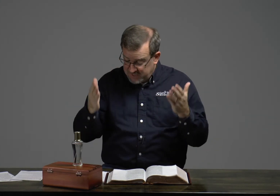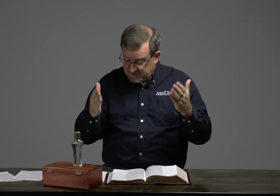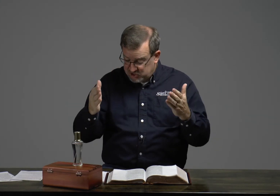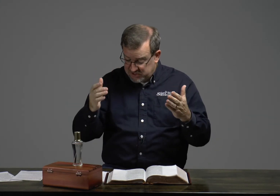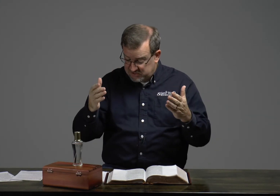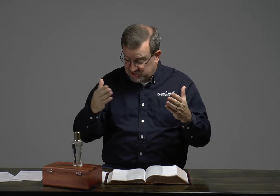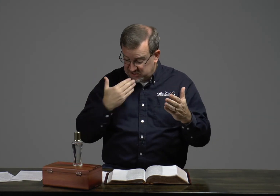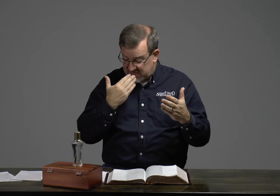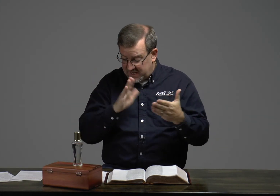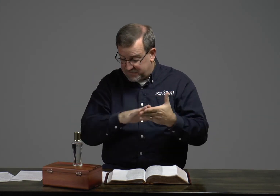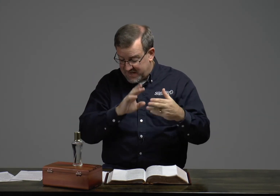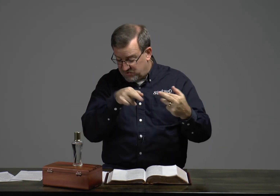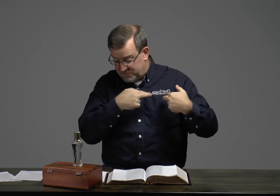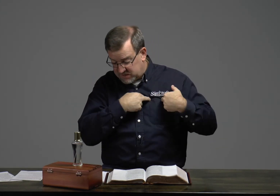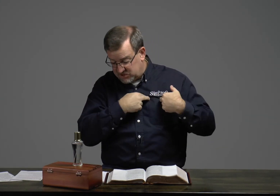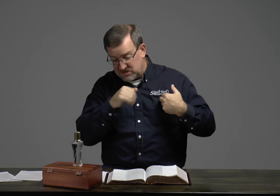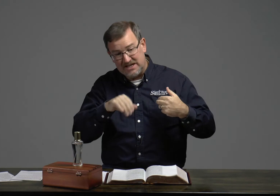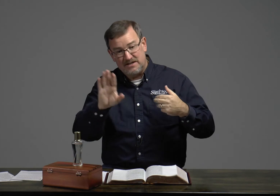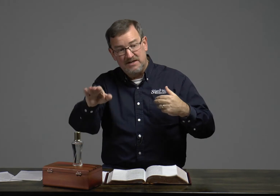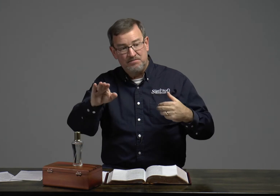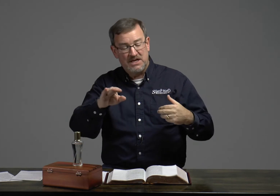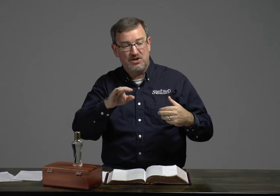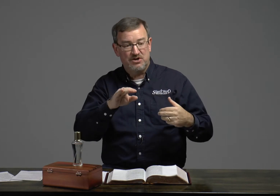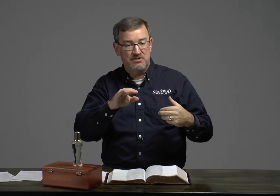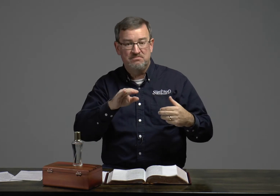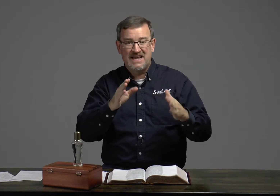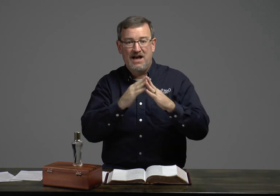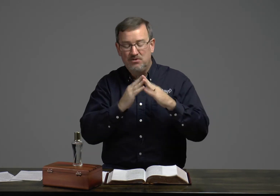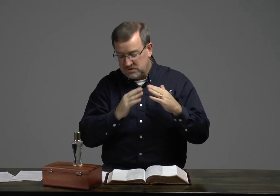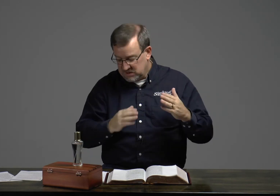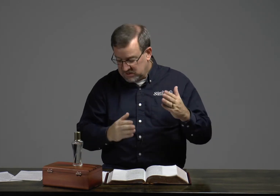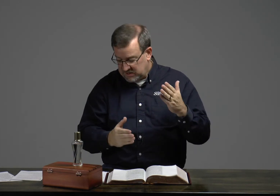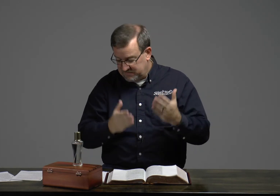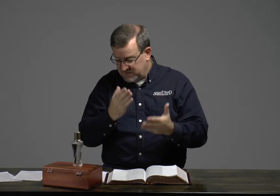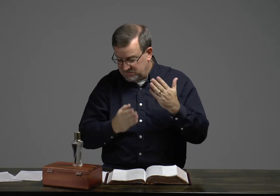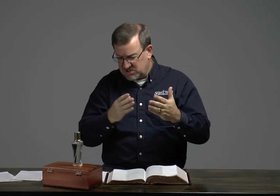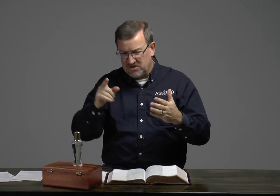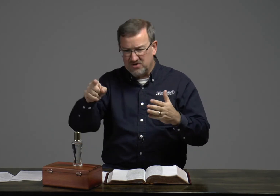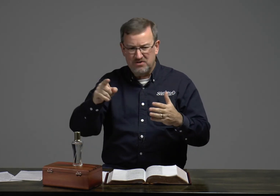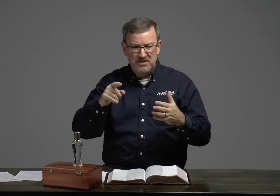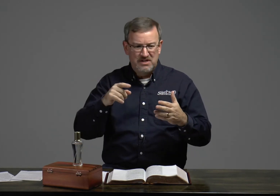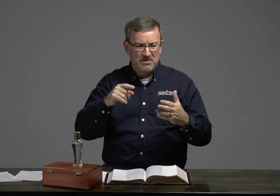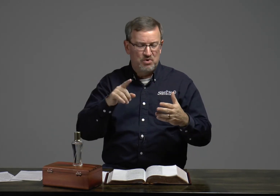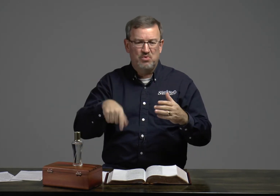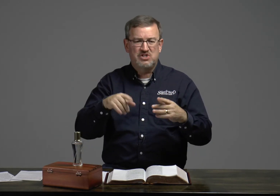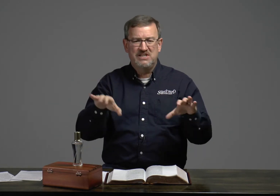maybe she just had a bad reputation in her town. Maybe what she did